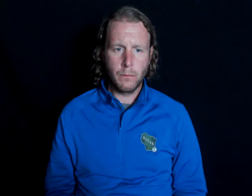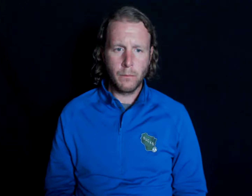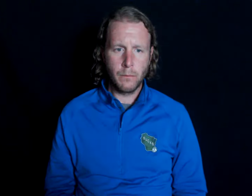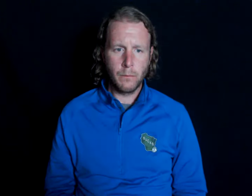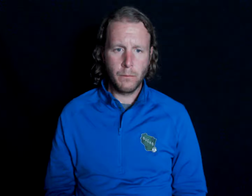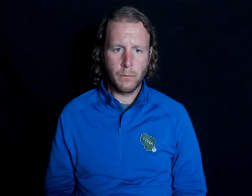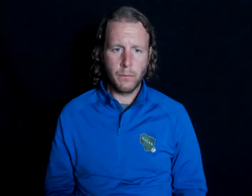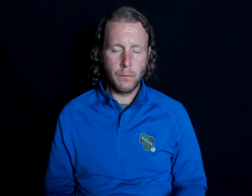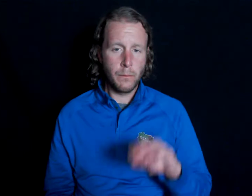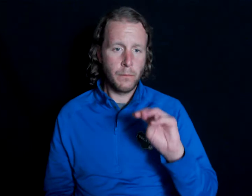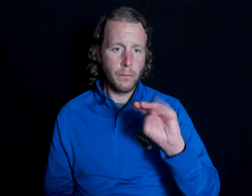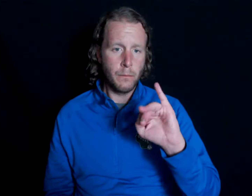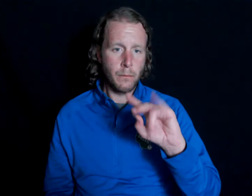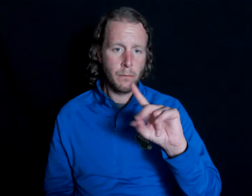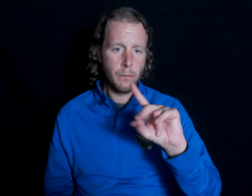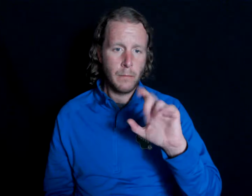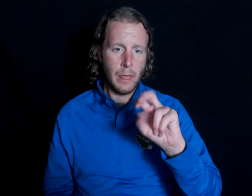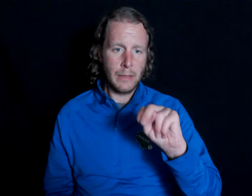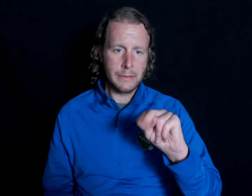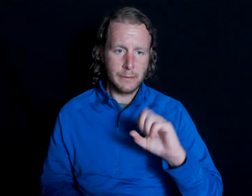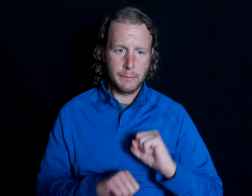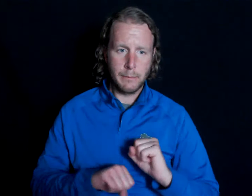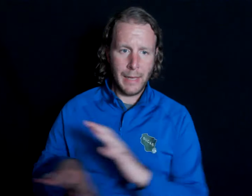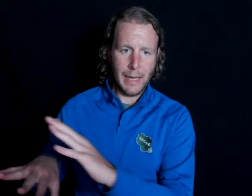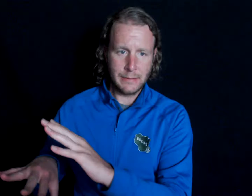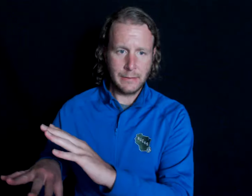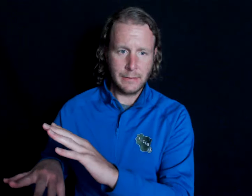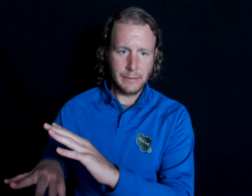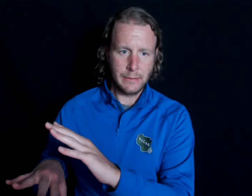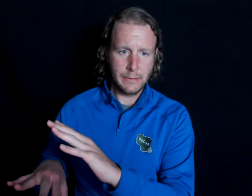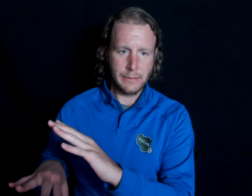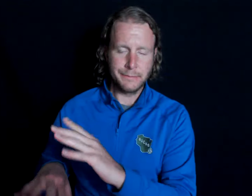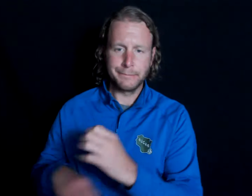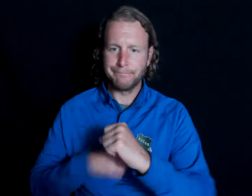Middleton kicks it out to Lopez. And he traveled with it.